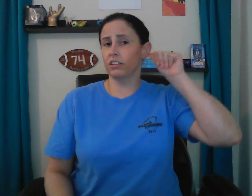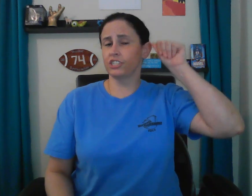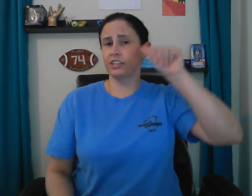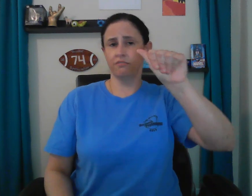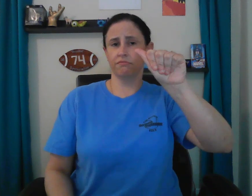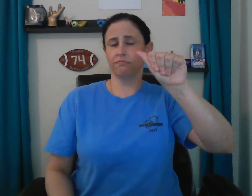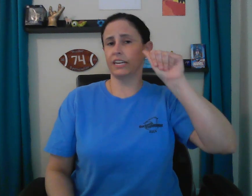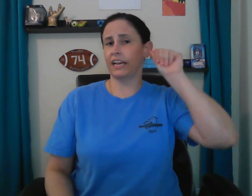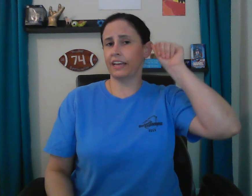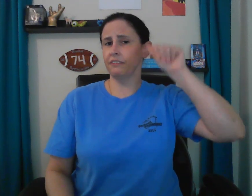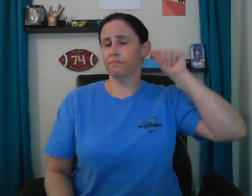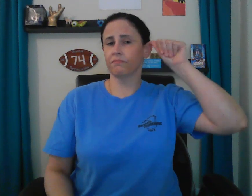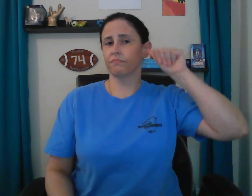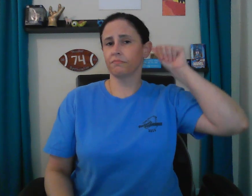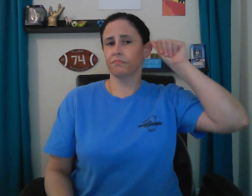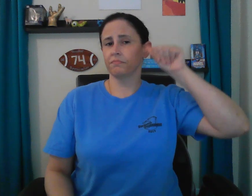Audiology, an A.